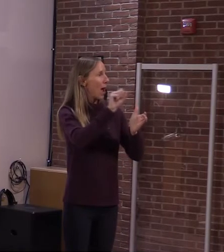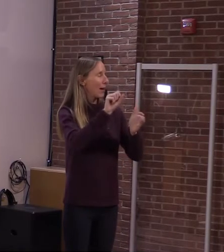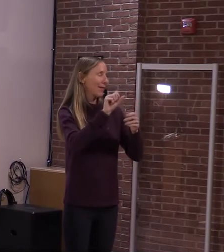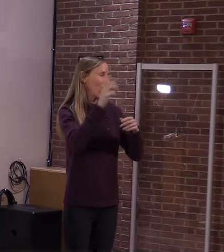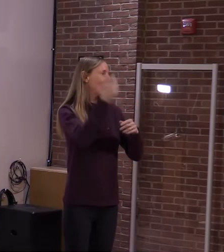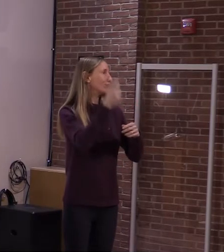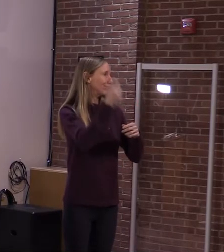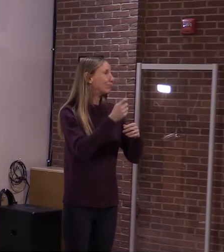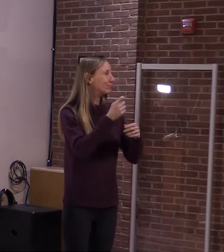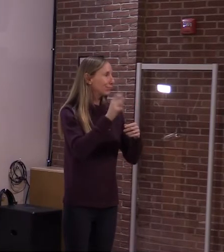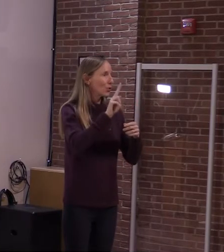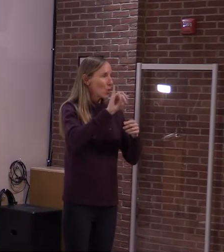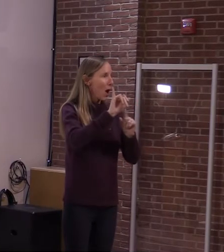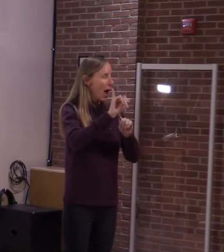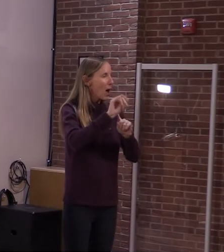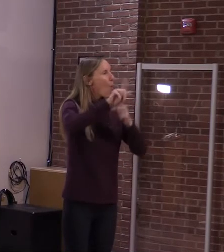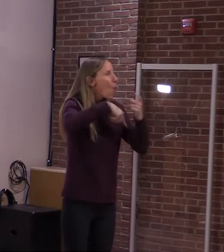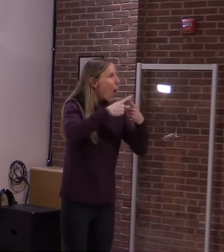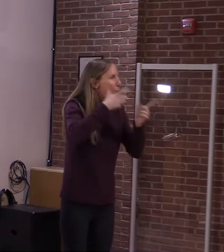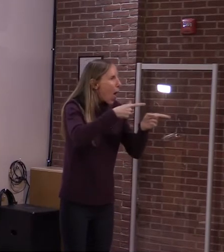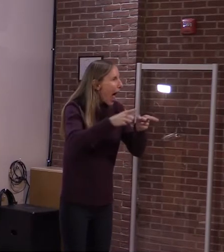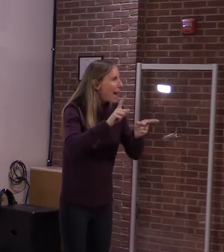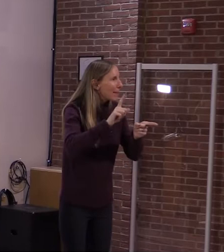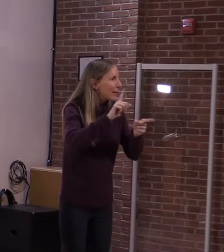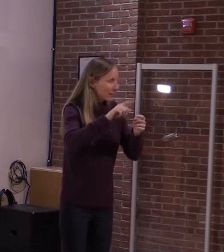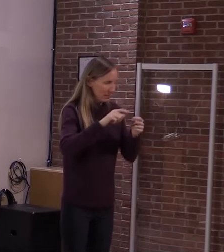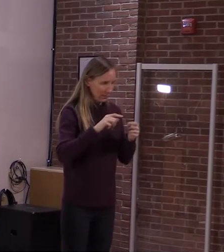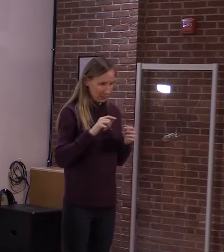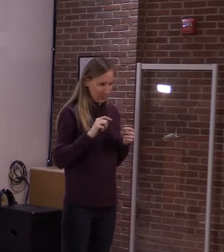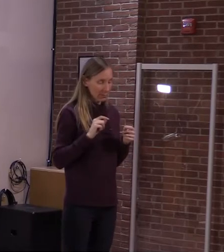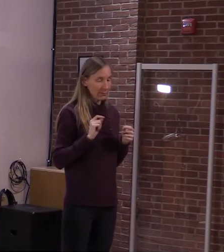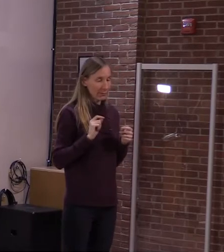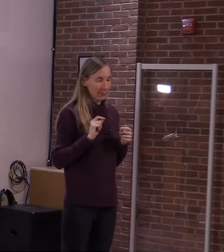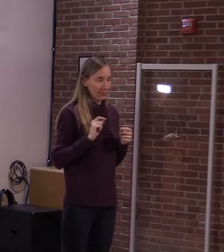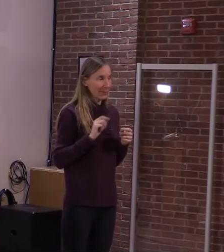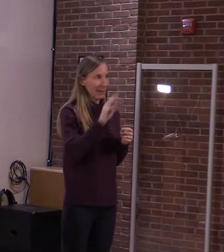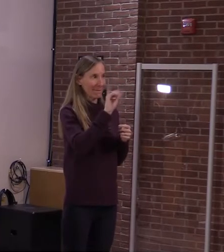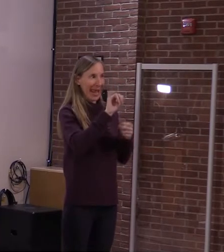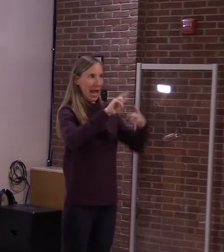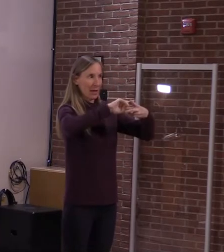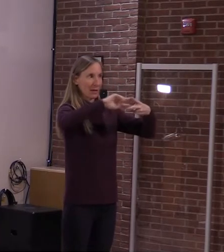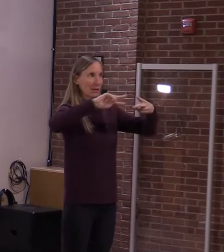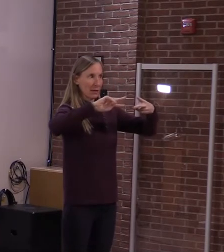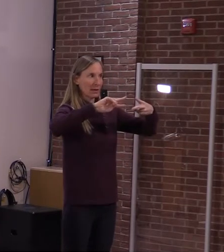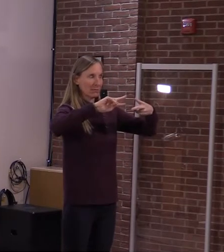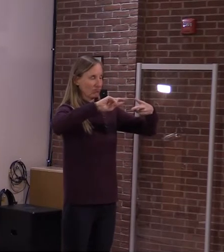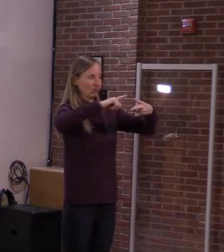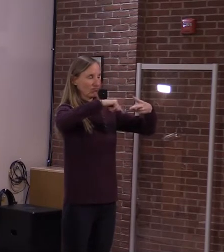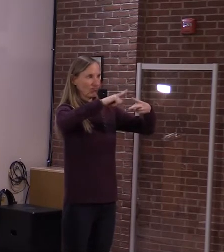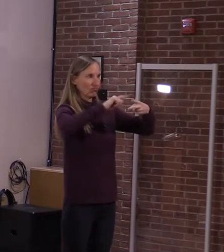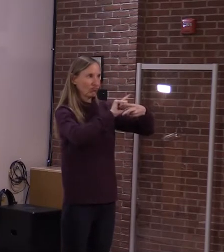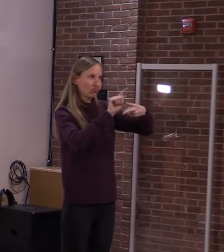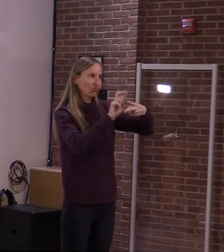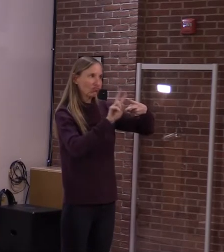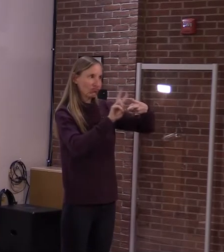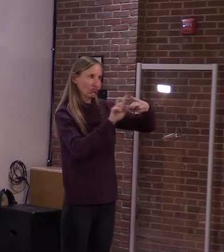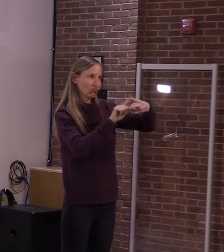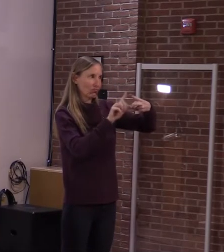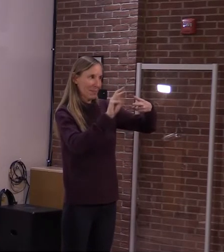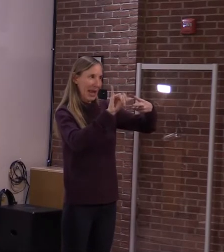that's going to be reinstituted? Yeah, it'll be within the first 2 weeks of May, and we'll have more information on this next